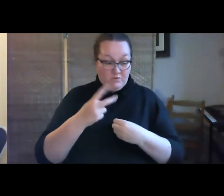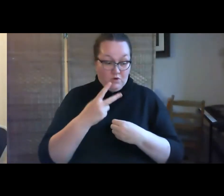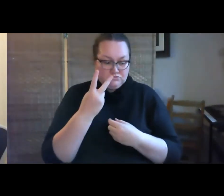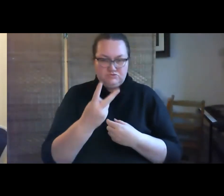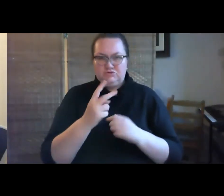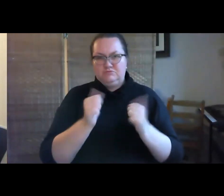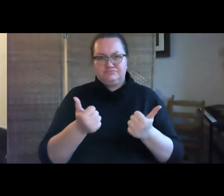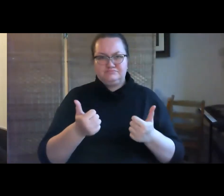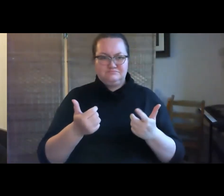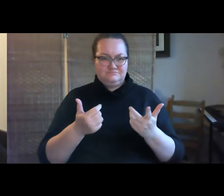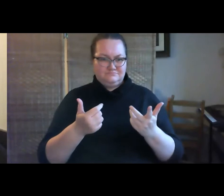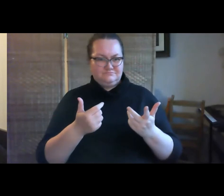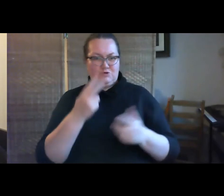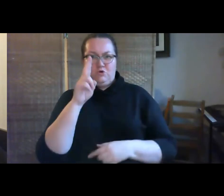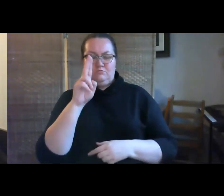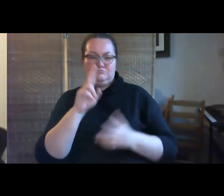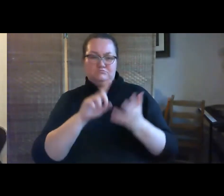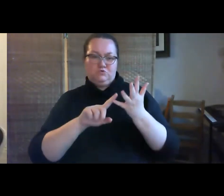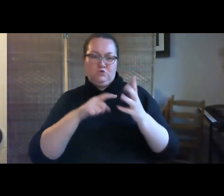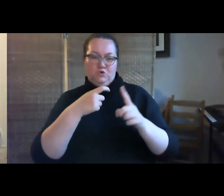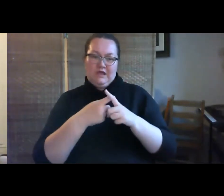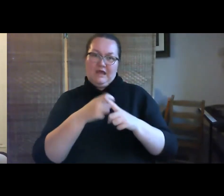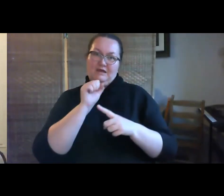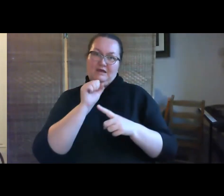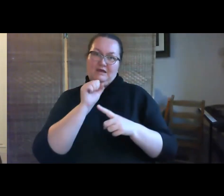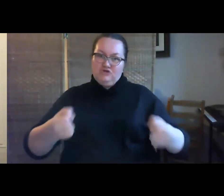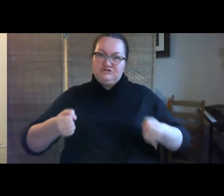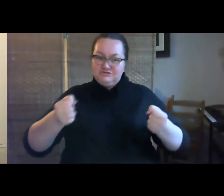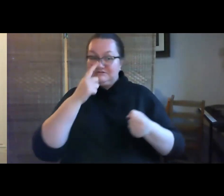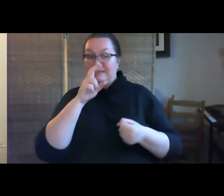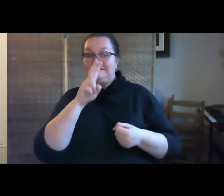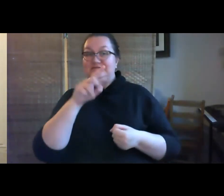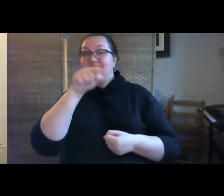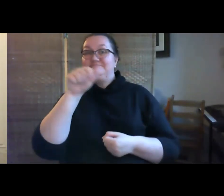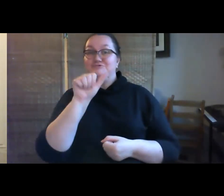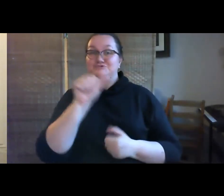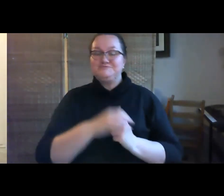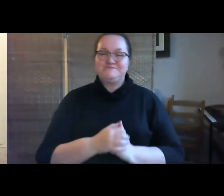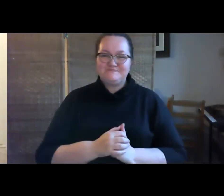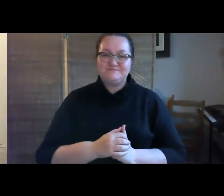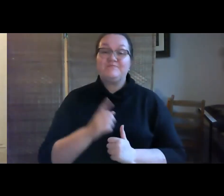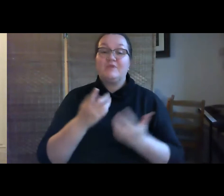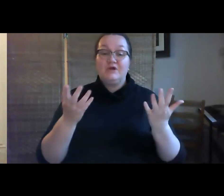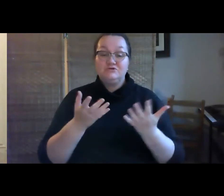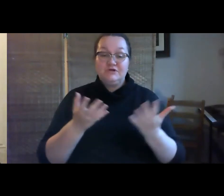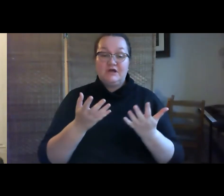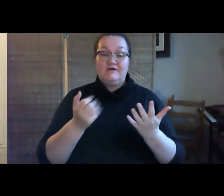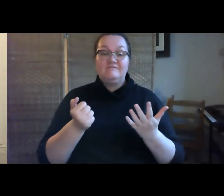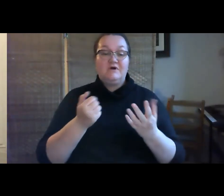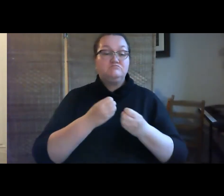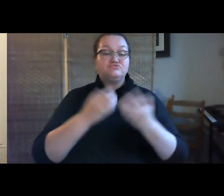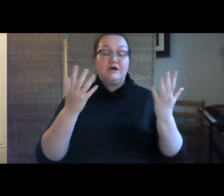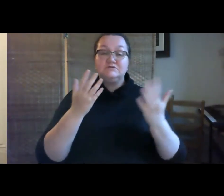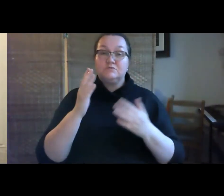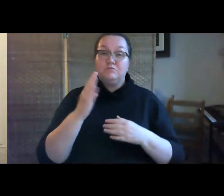elbow crutches. Kind of just see them in the corner hanging out. And today I'm wearing a bright blue